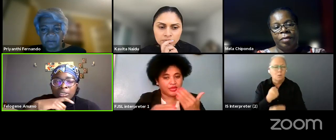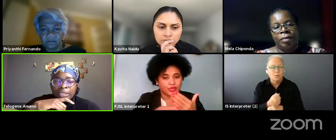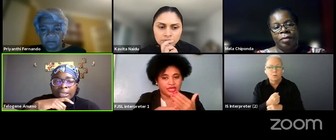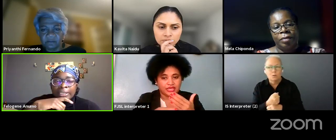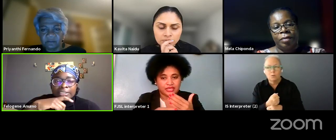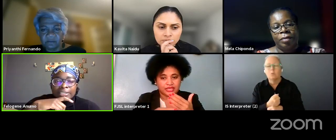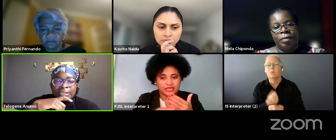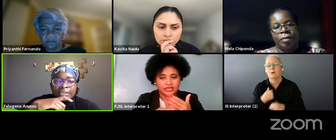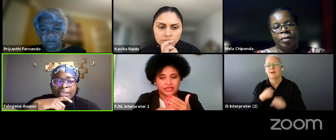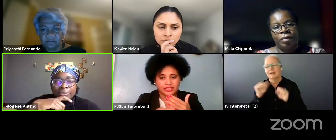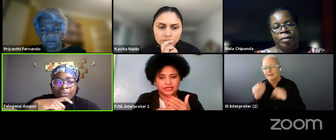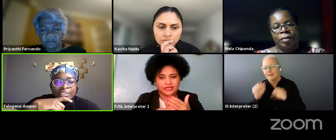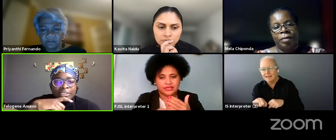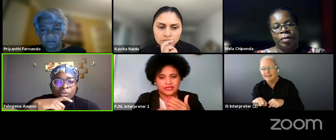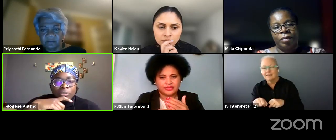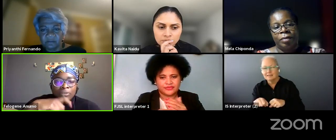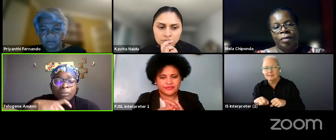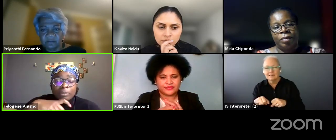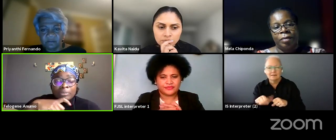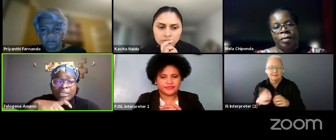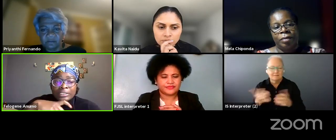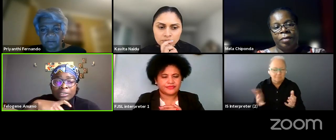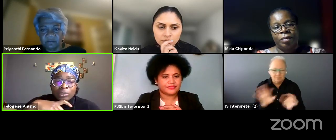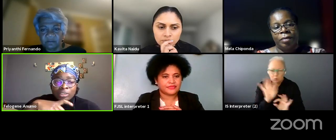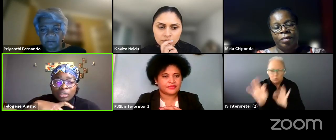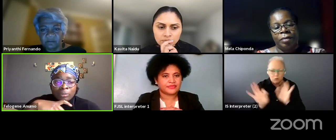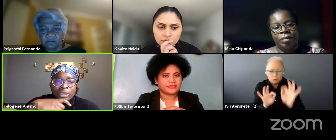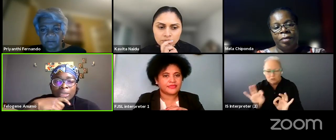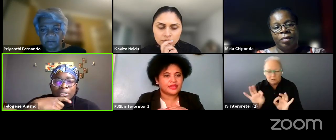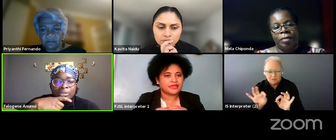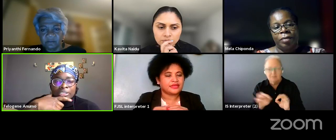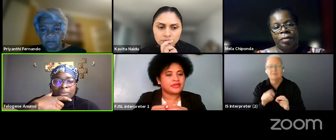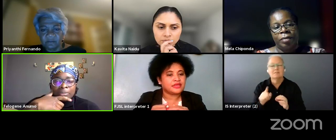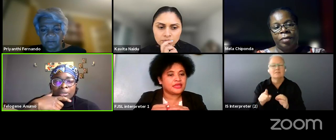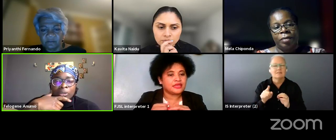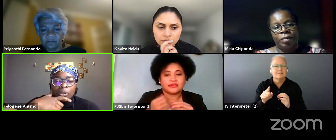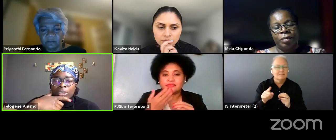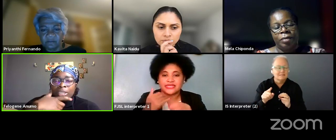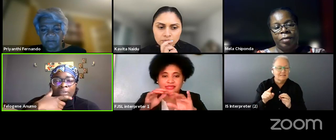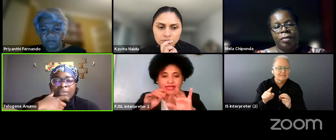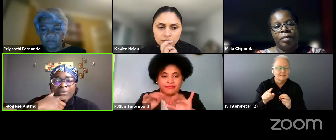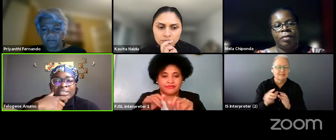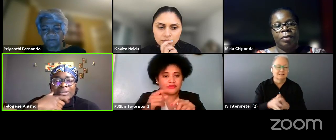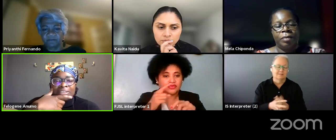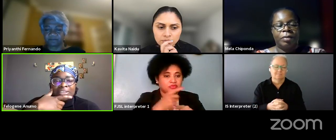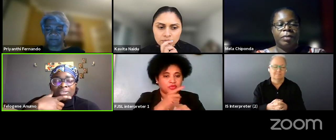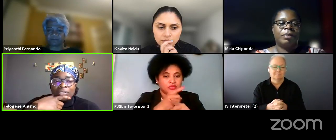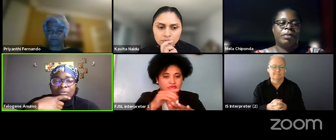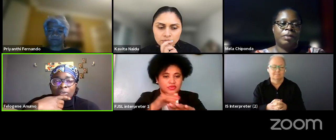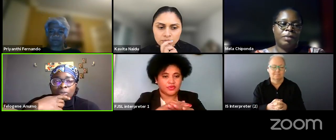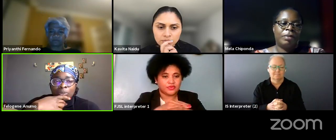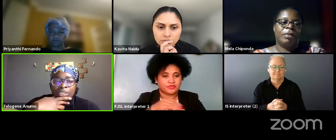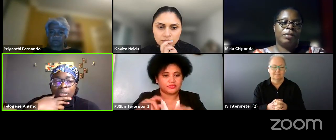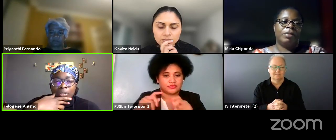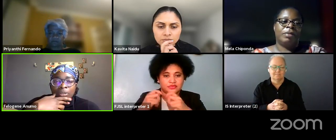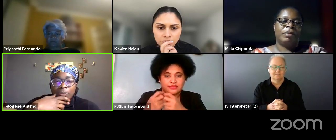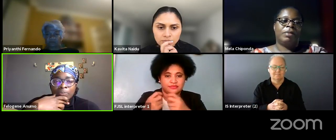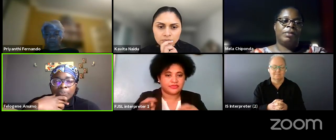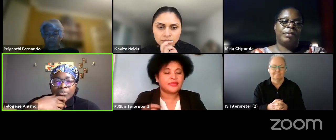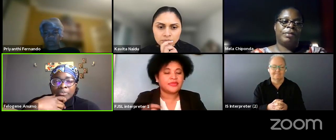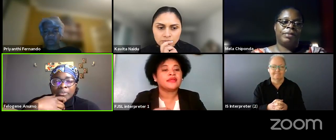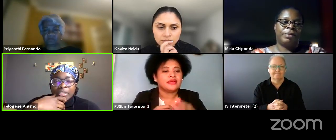question and advance that, you know, development based on neoliberal capitalism will never ever serve the interests of the Global